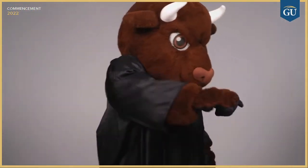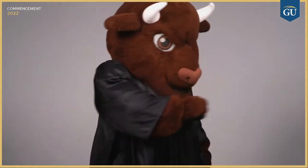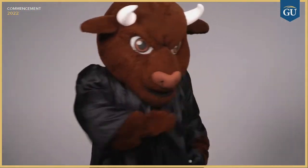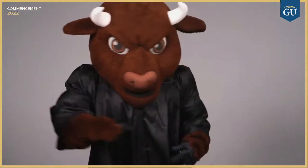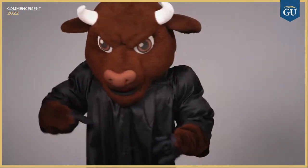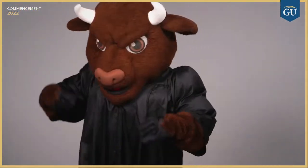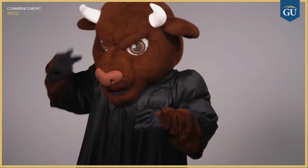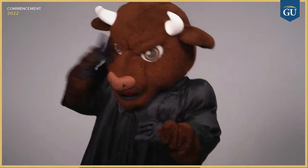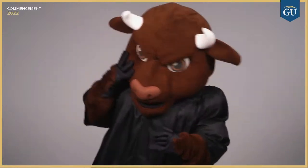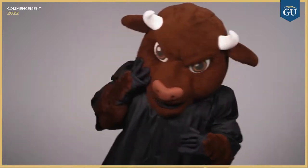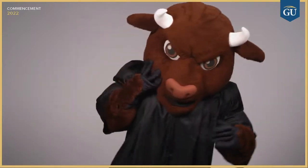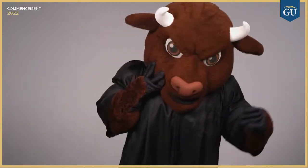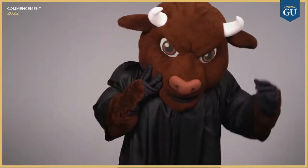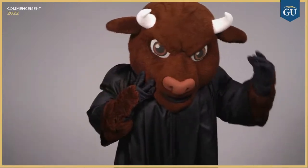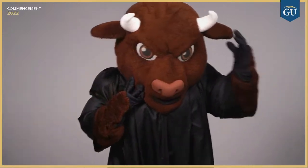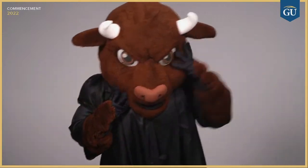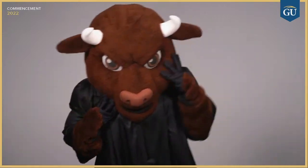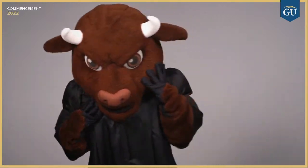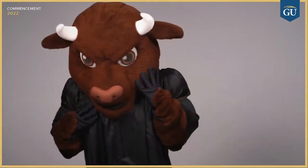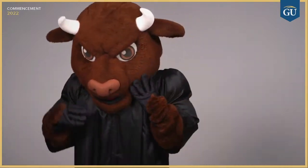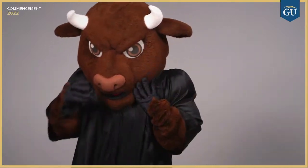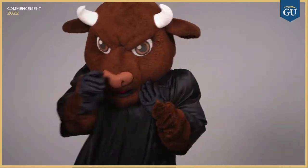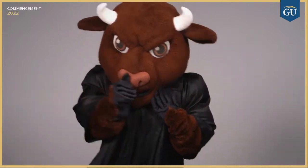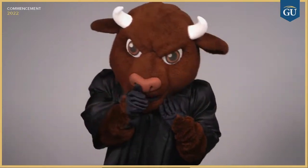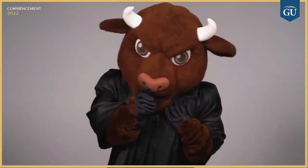We've all been through so much